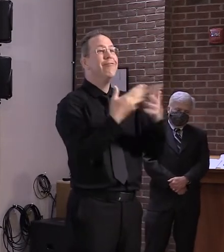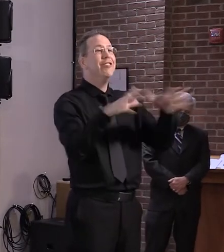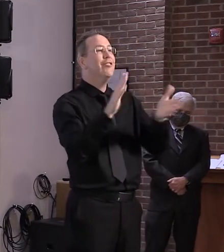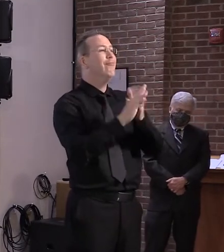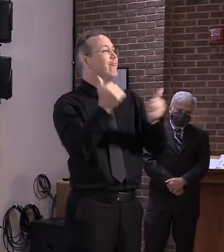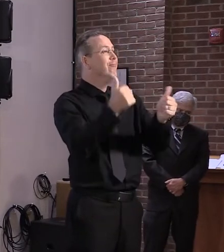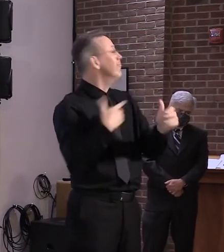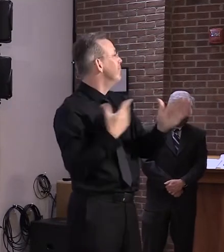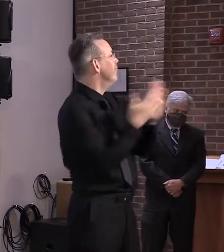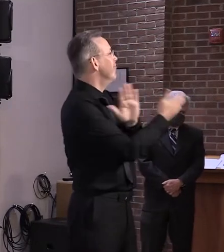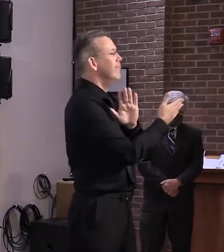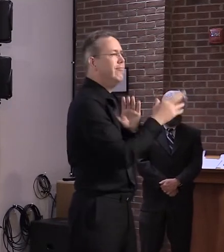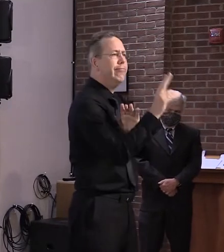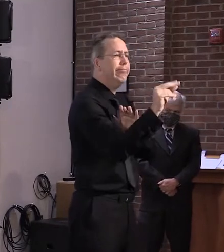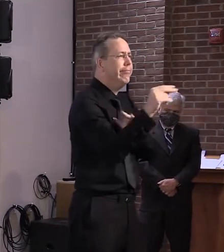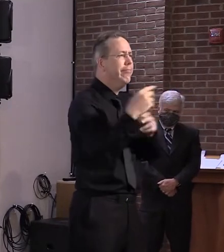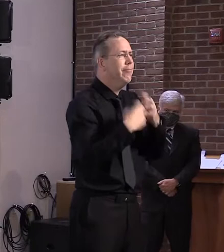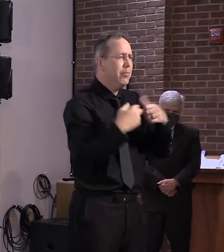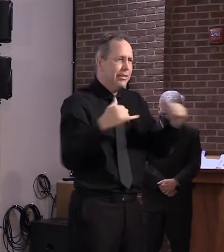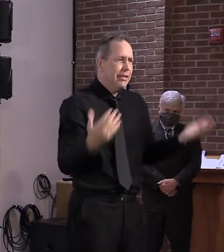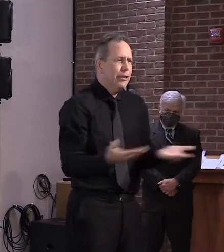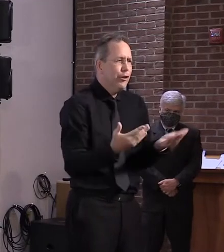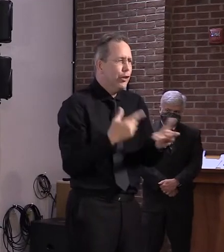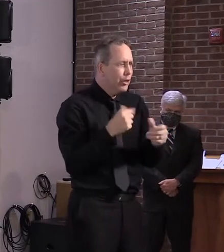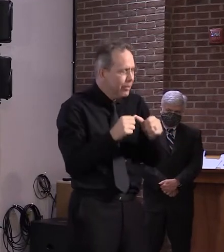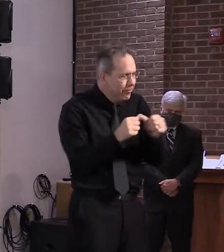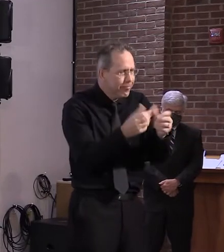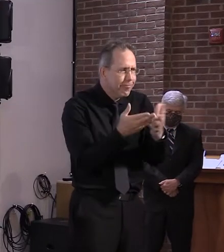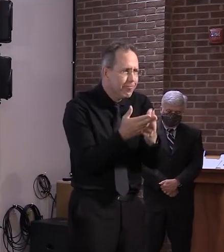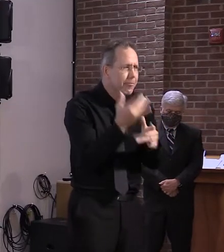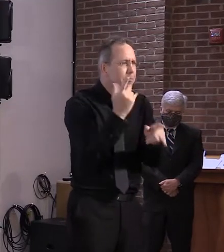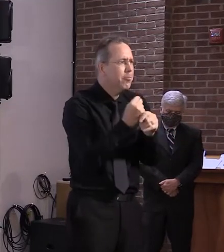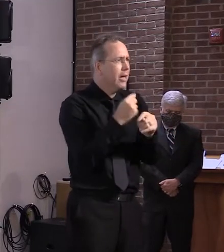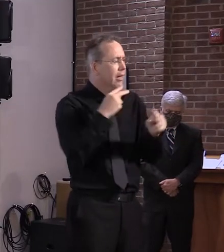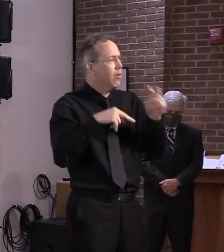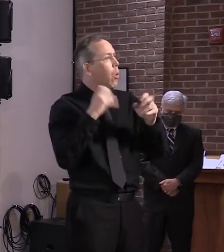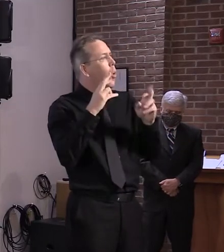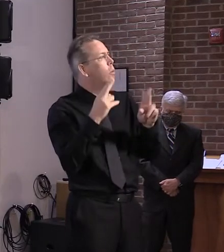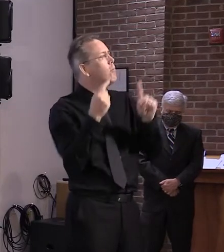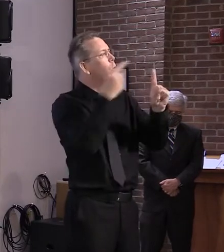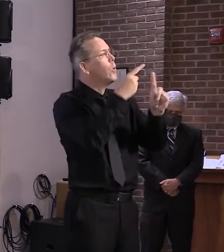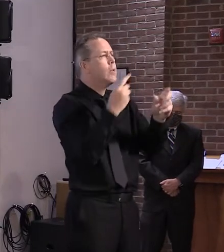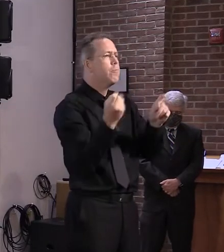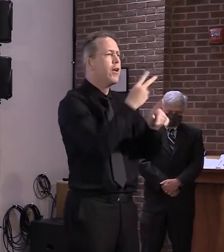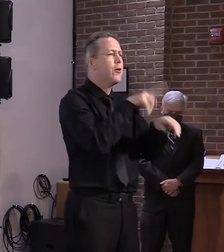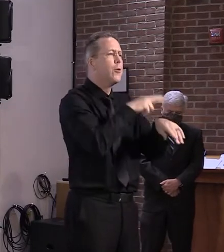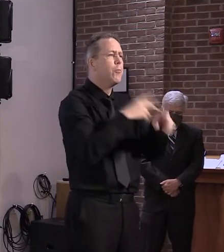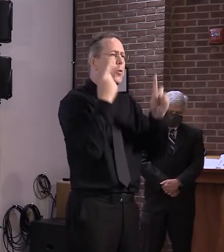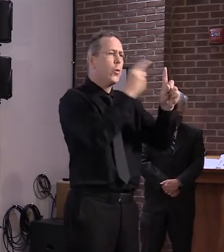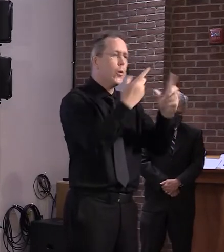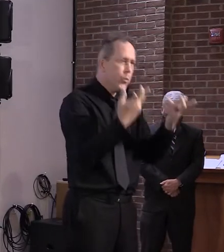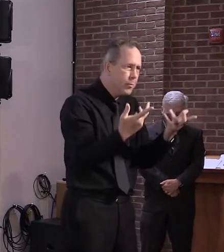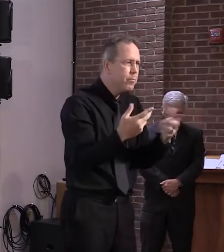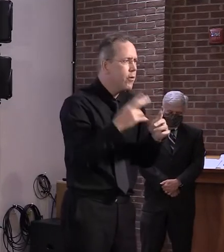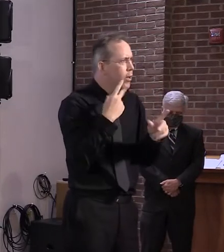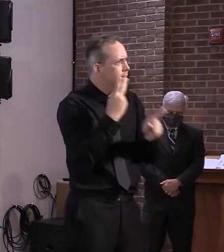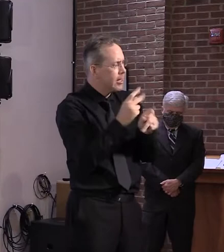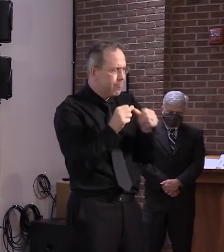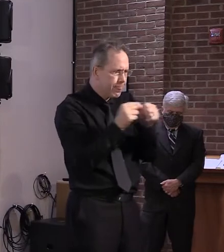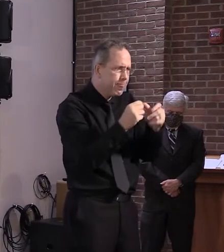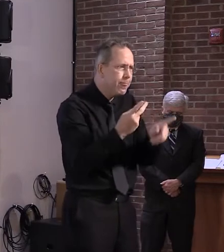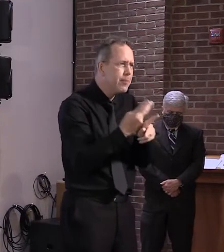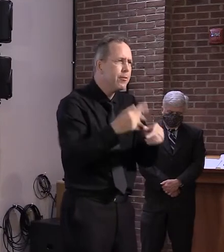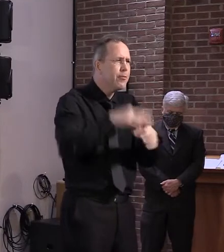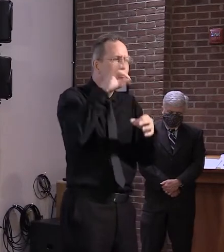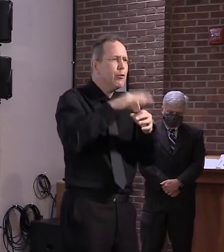before we're truly back to normal. But if we continue with the same spirit and commitment we've been